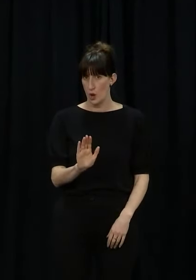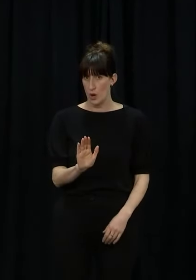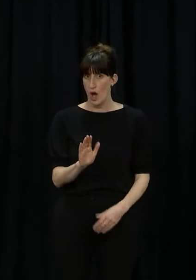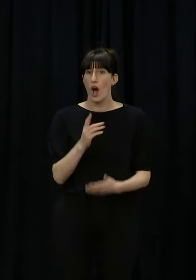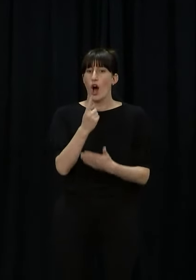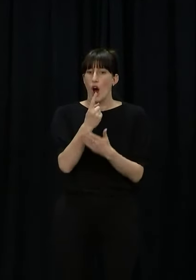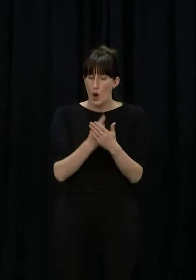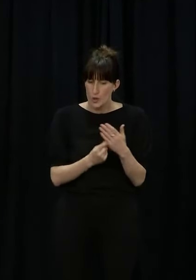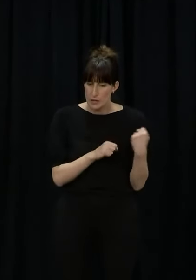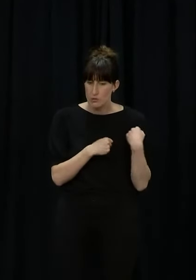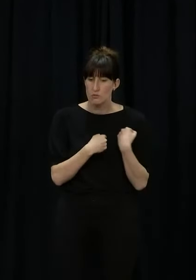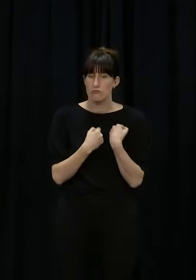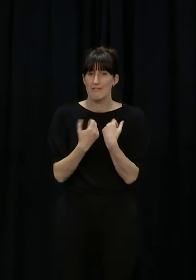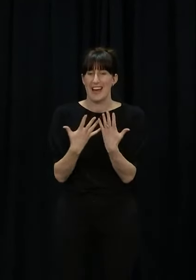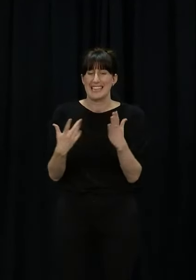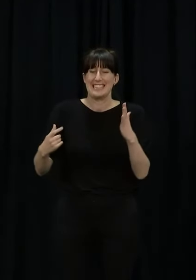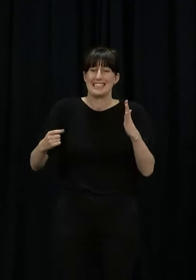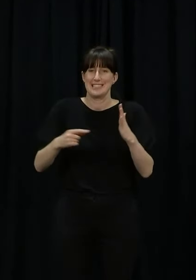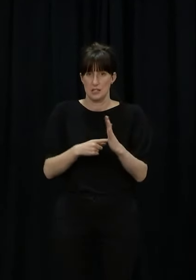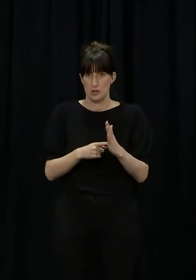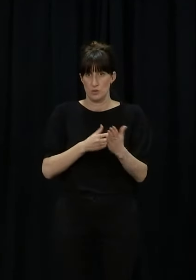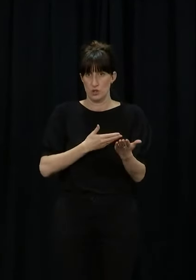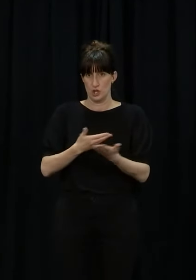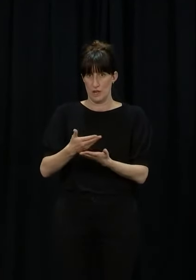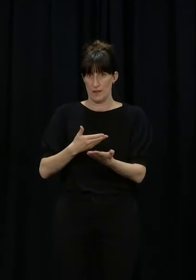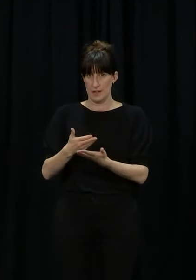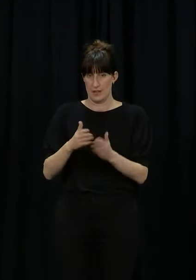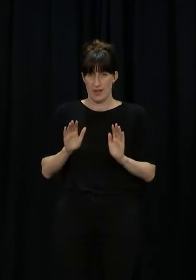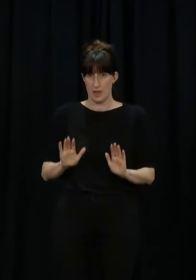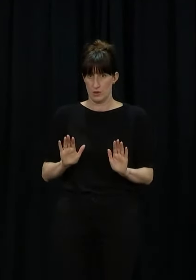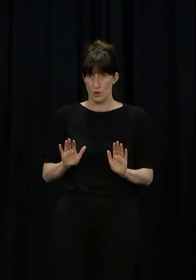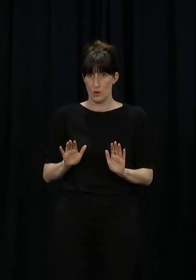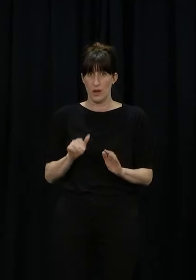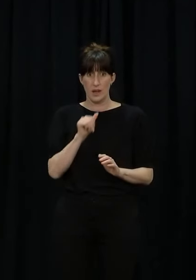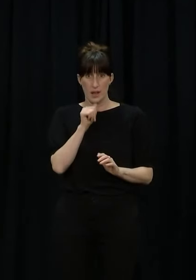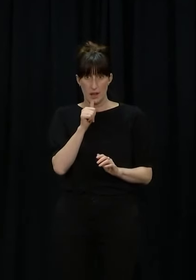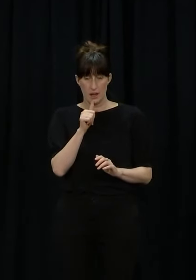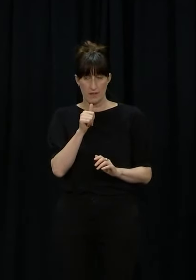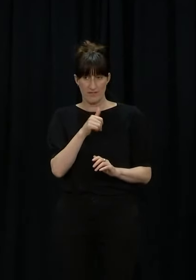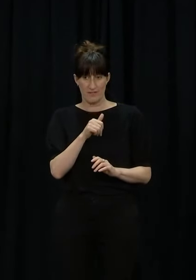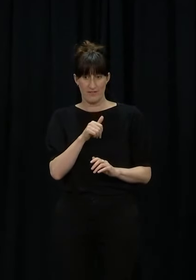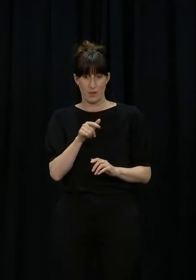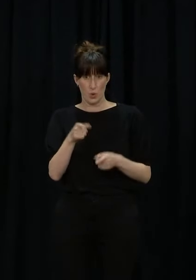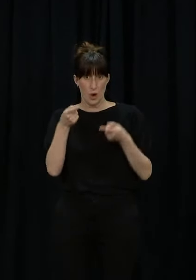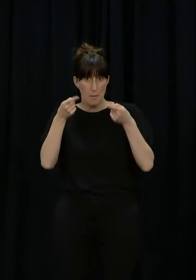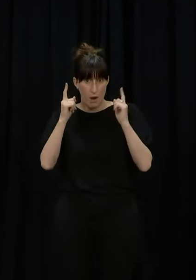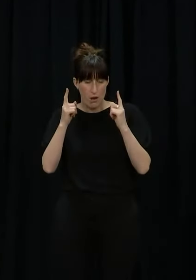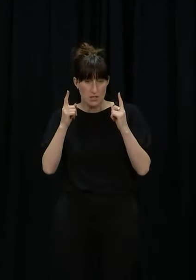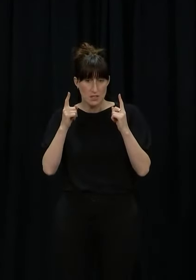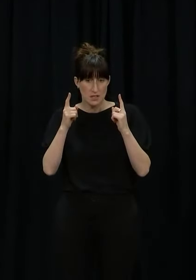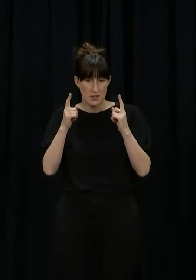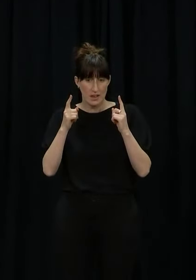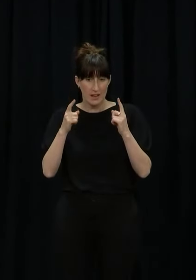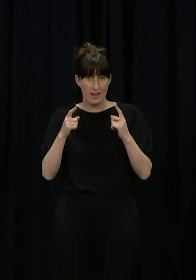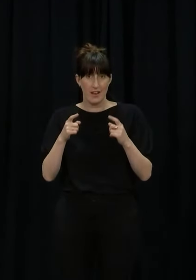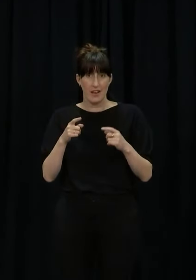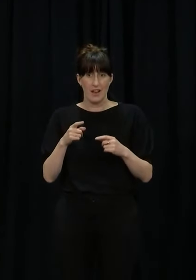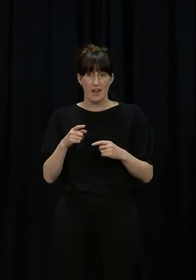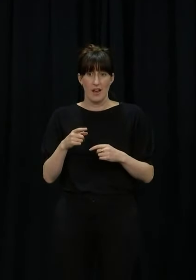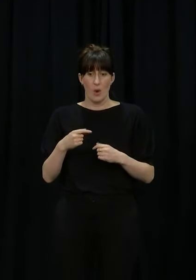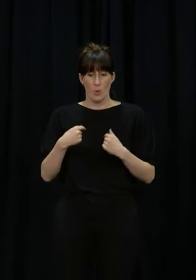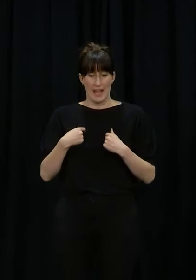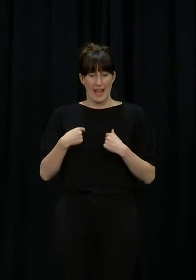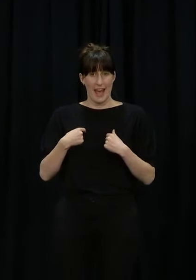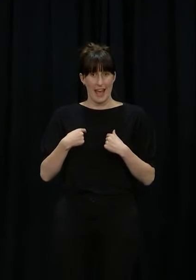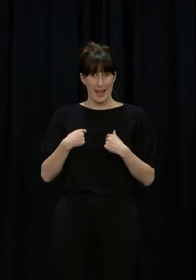of the provision of essential services. And I'd say to any employer, you do not want to be in a situation where we stand on this podium and